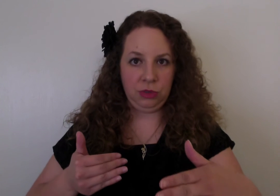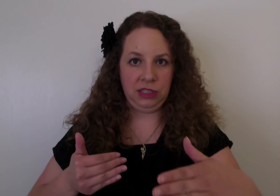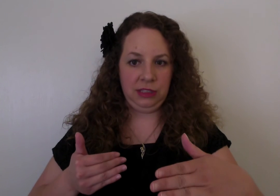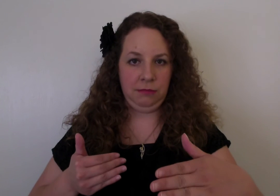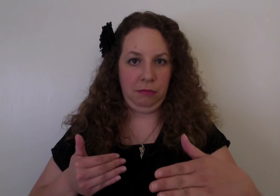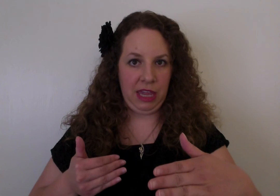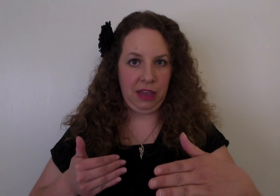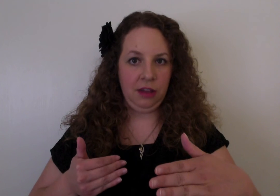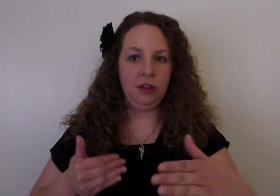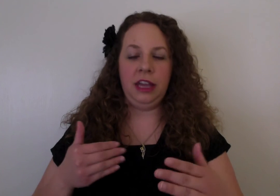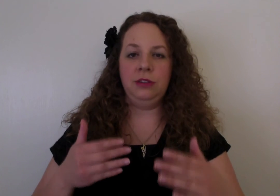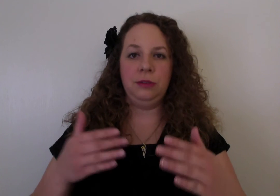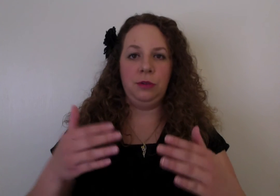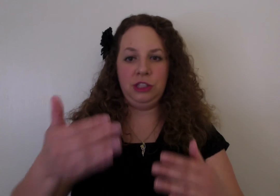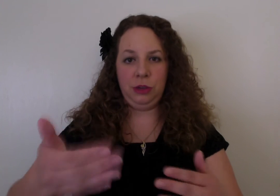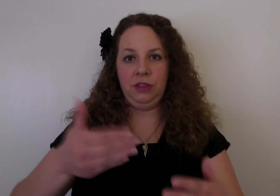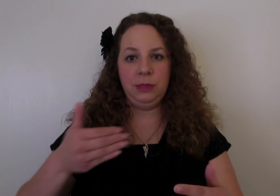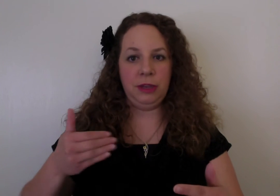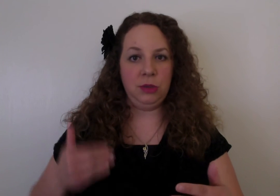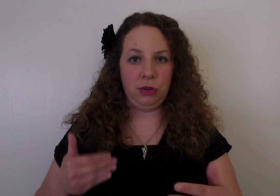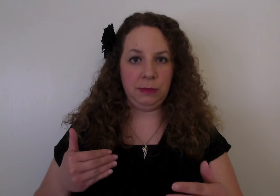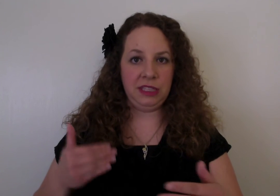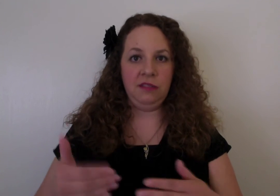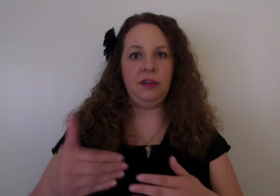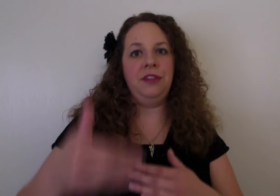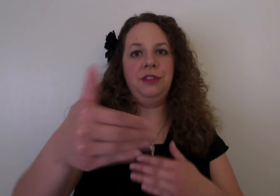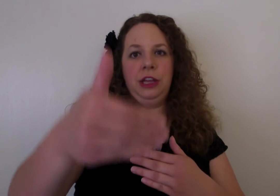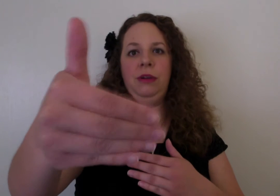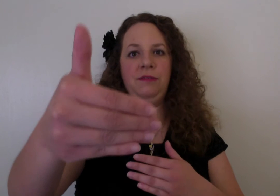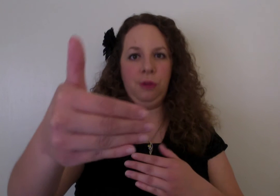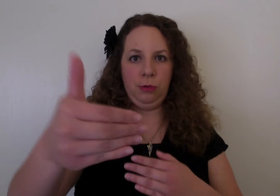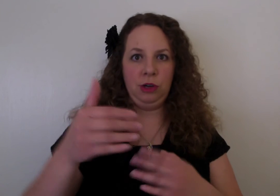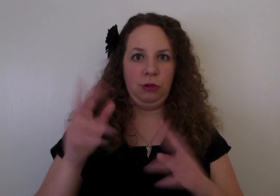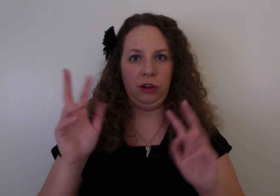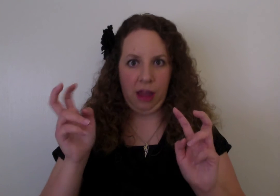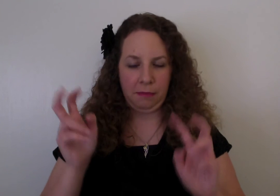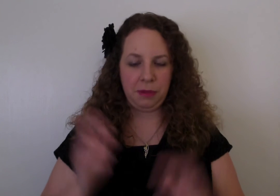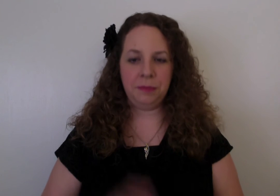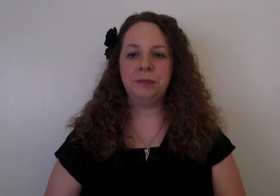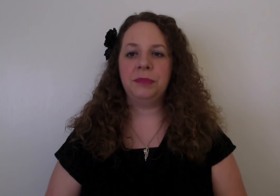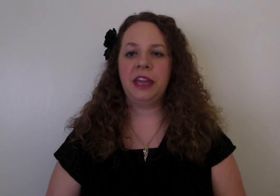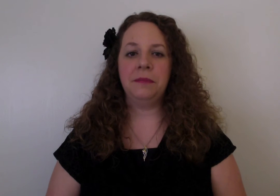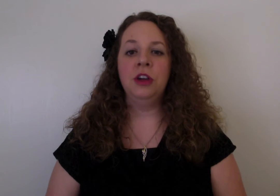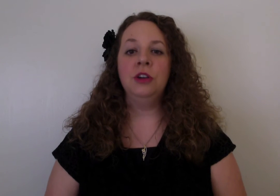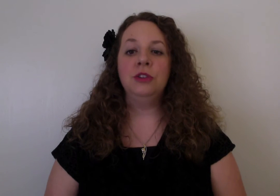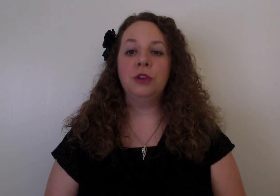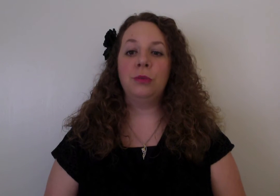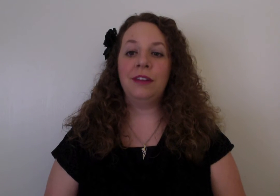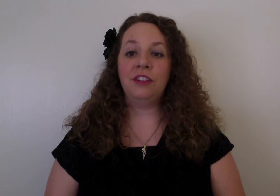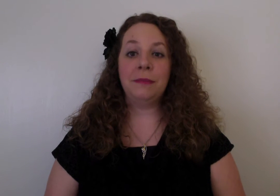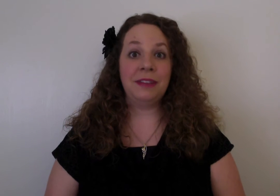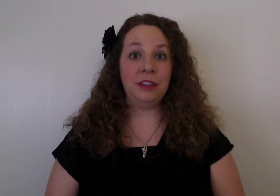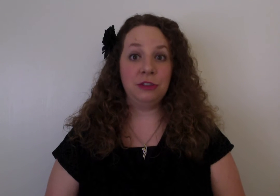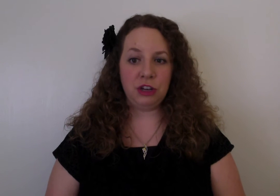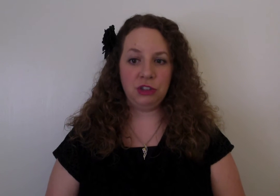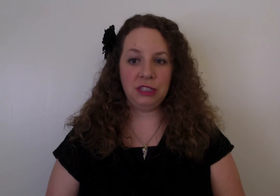closest to me. Okay, so I'm going to go this way towards myself rather than going forward or up. Okay, so whenever I'm giving directions to